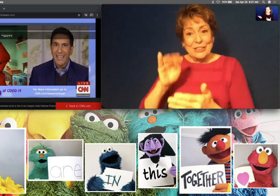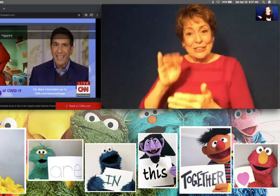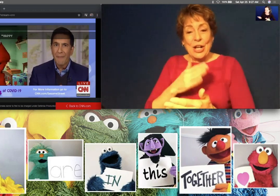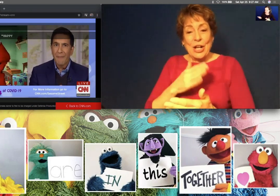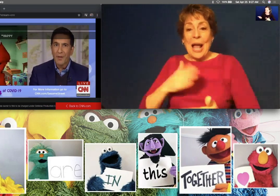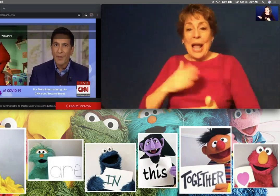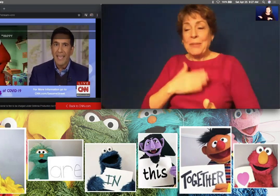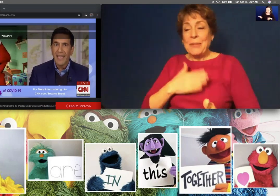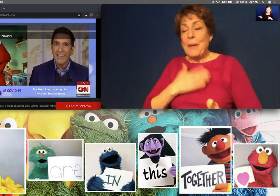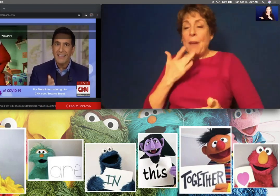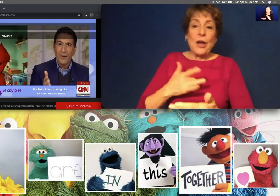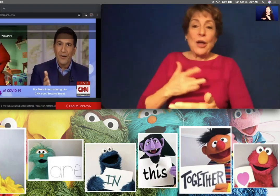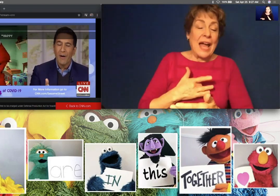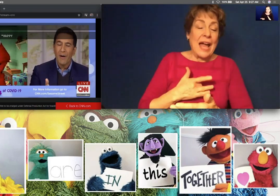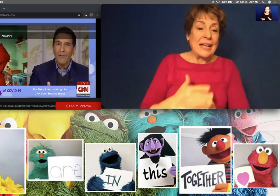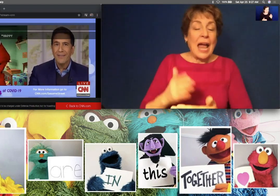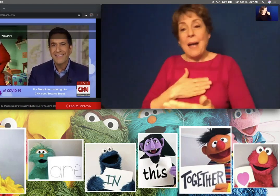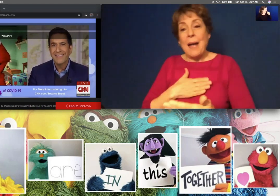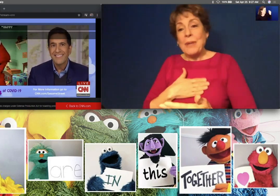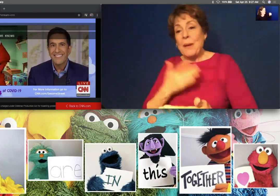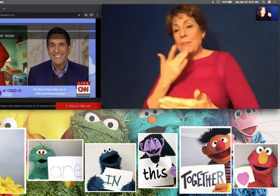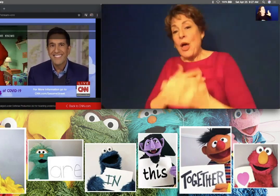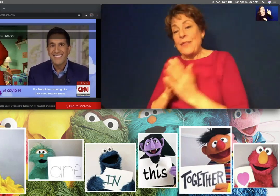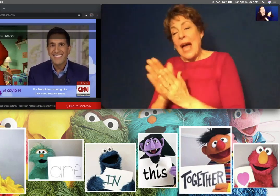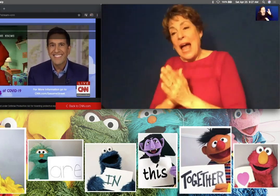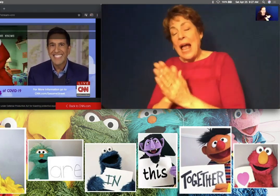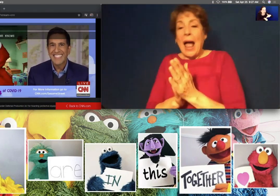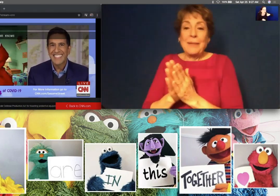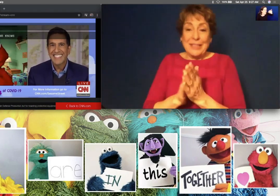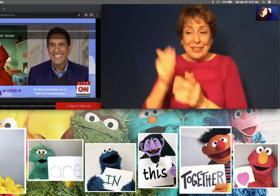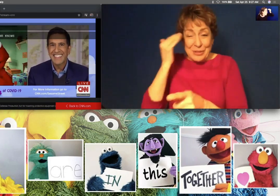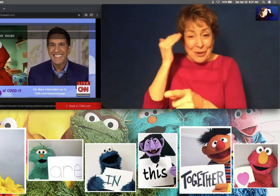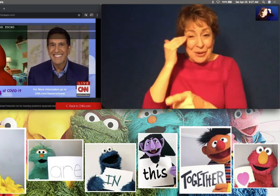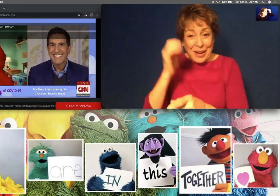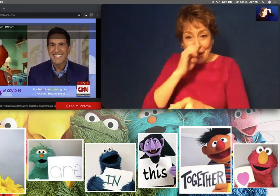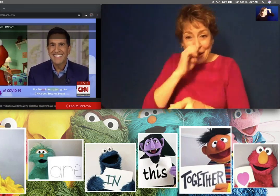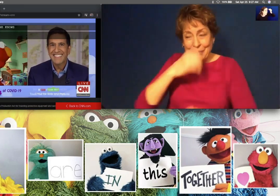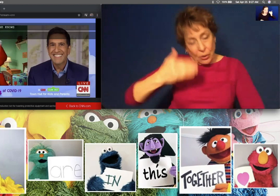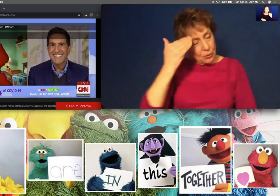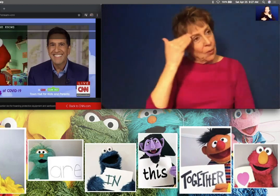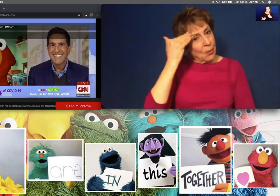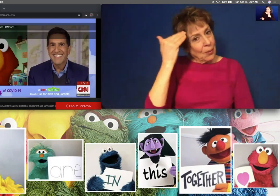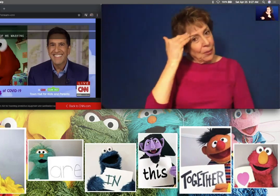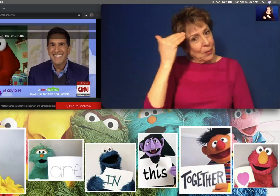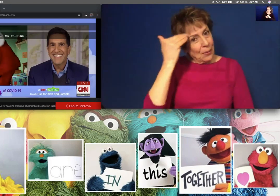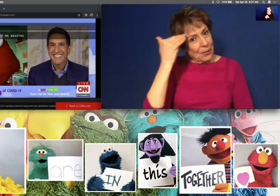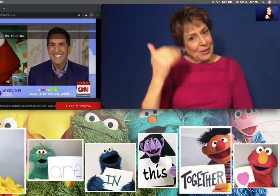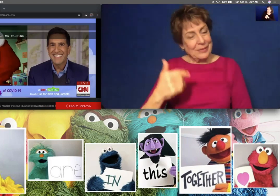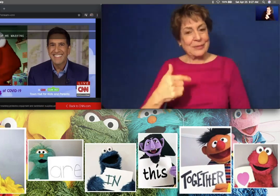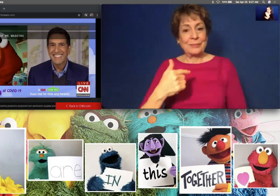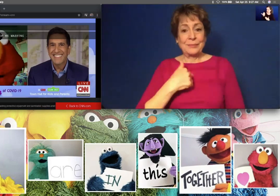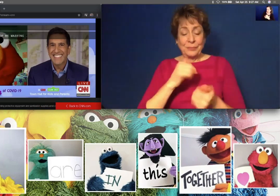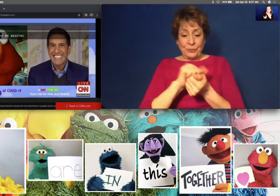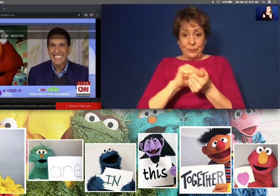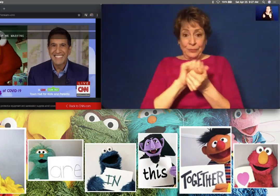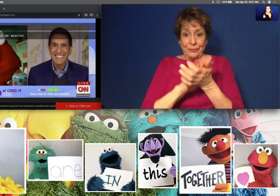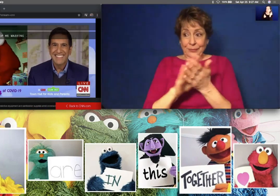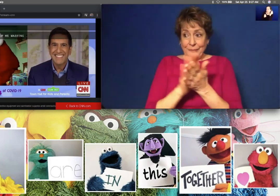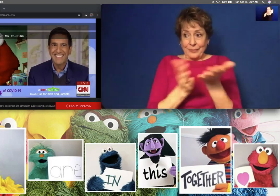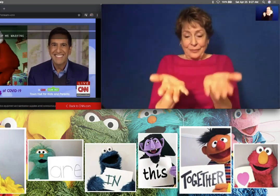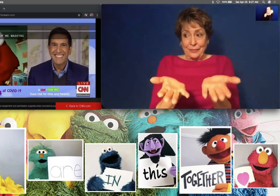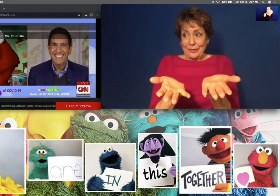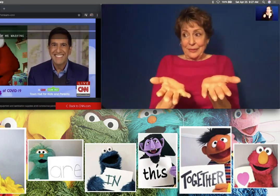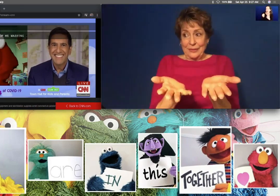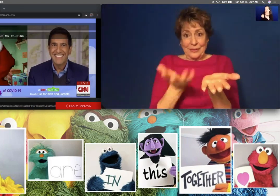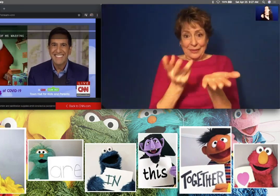and singing Happy Birthday to you, Elmo. Oh, to Elmo? Doctor, it's not Elmo's